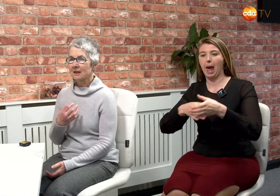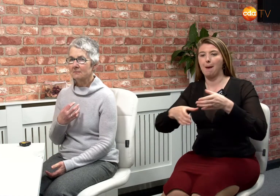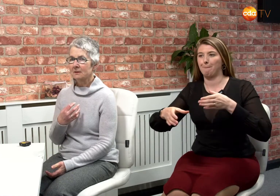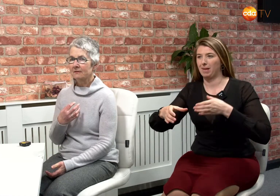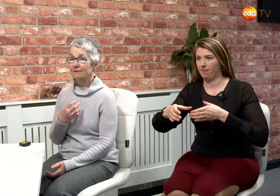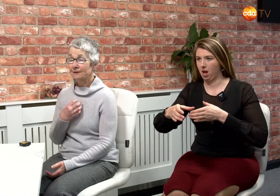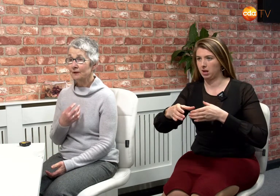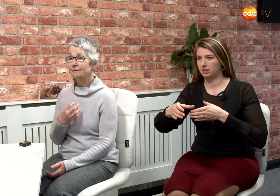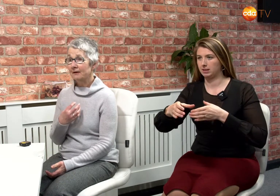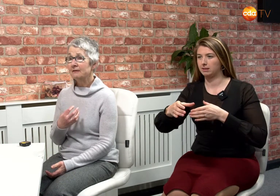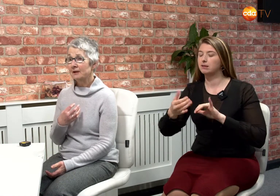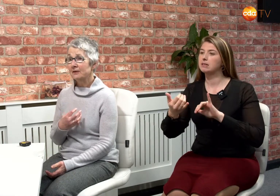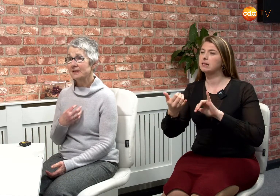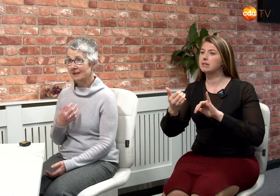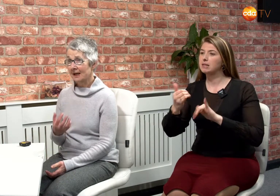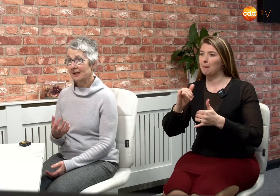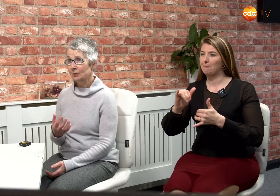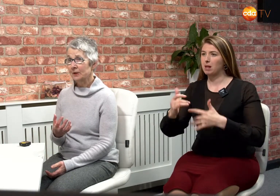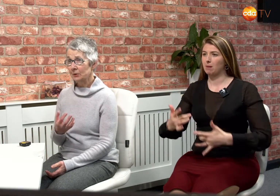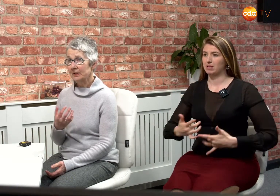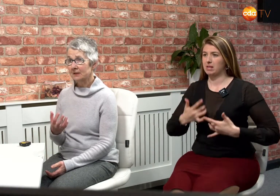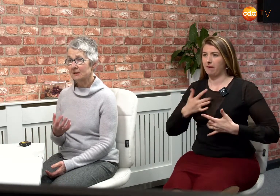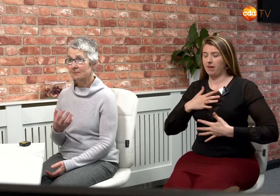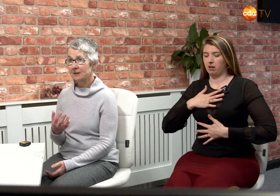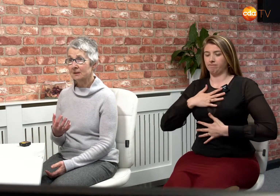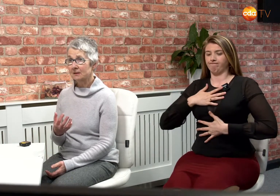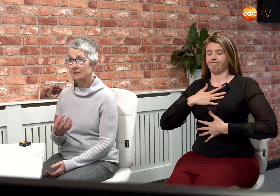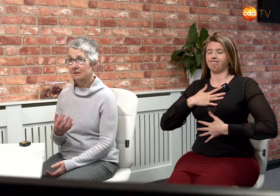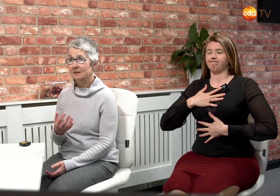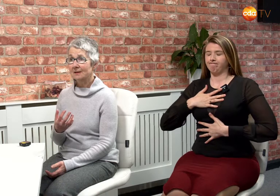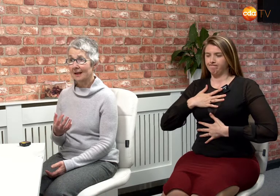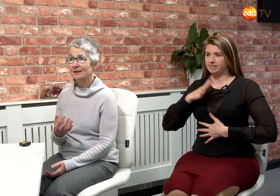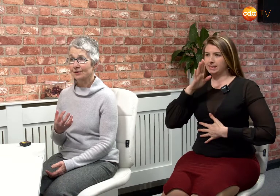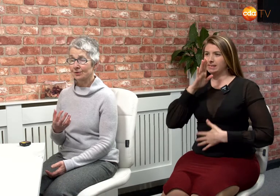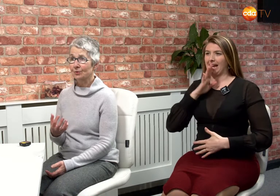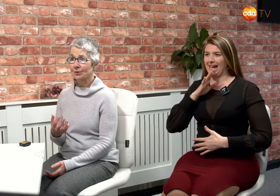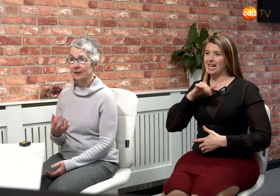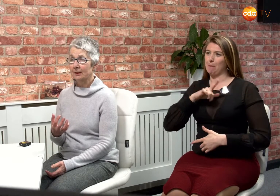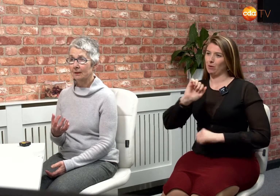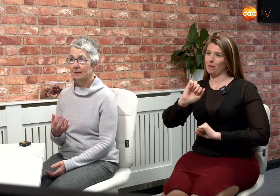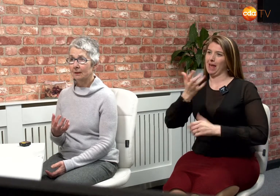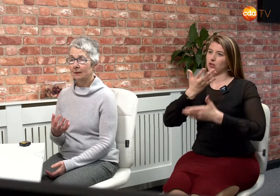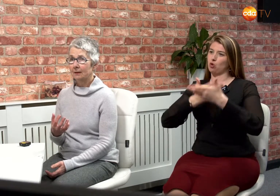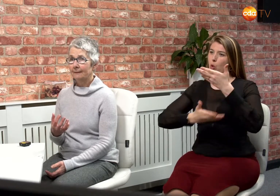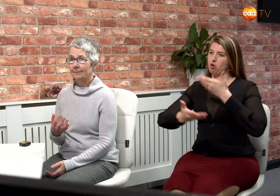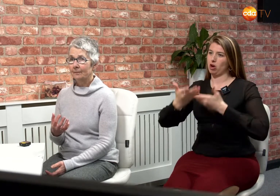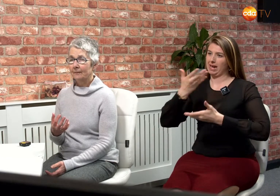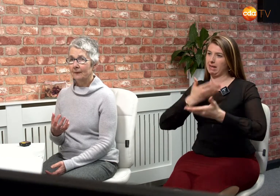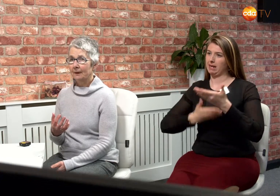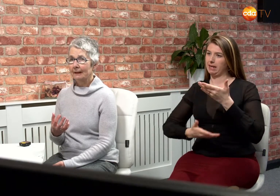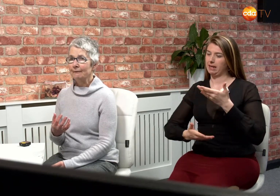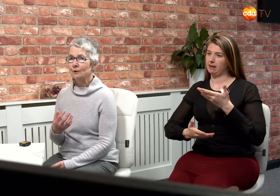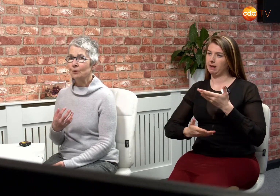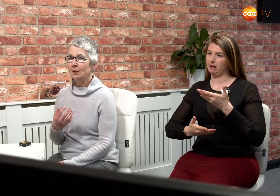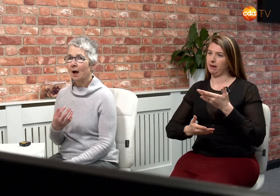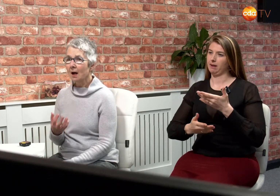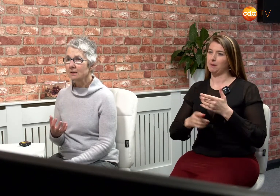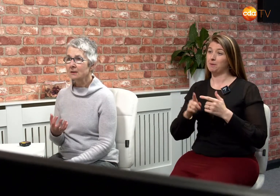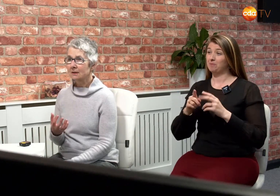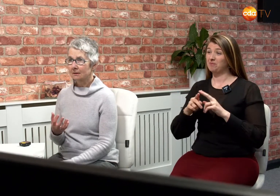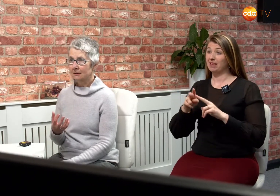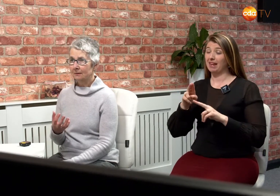empathize and sometimes feel very, very sad when you hear somebody's sad story. If